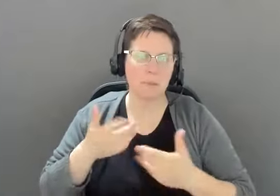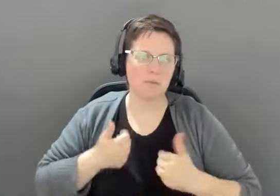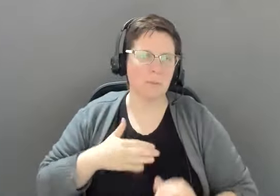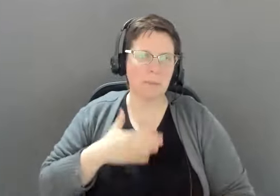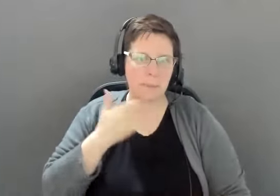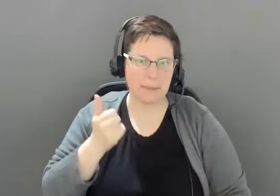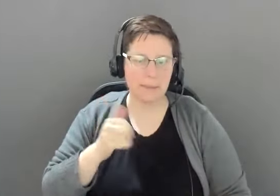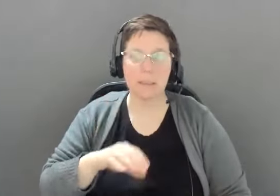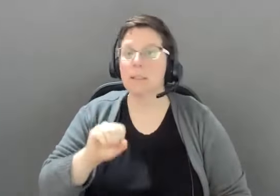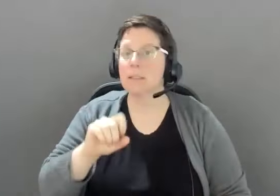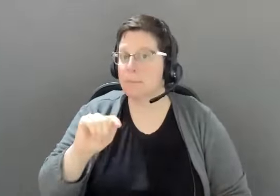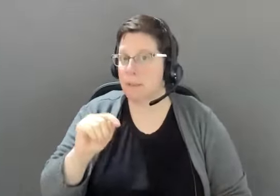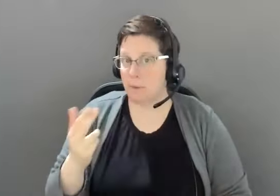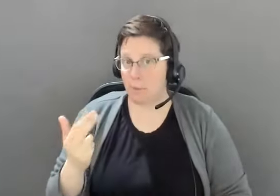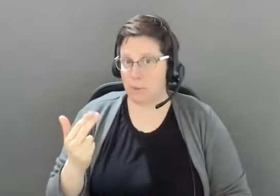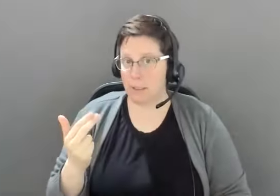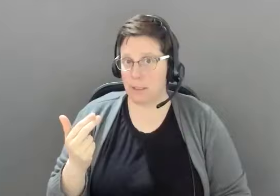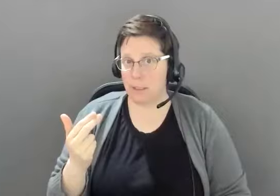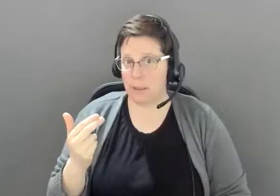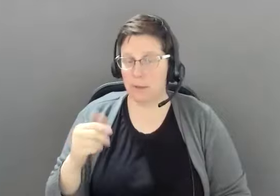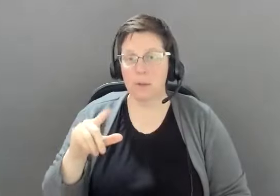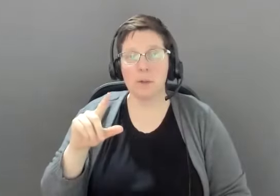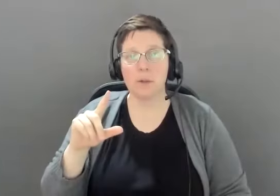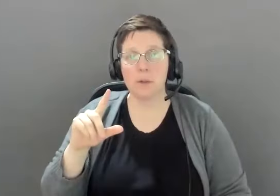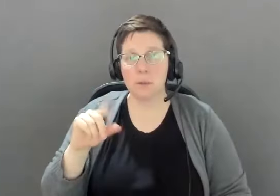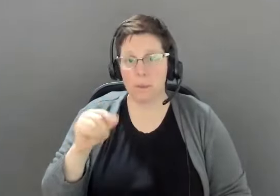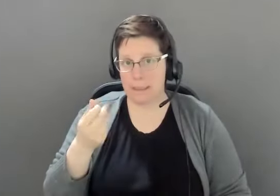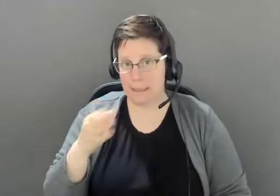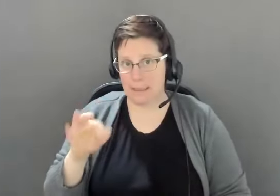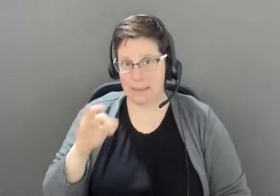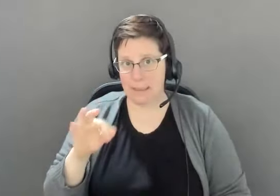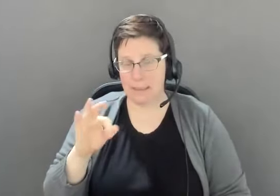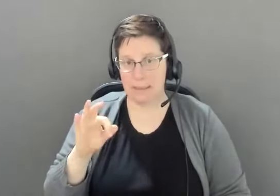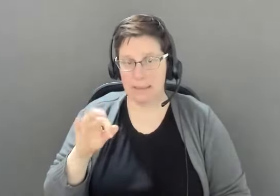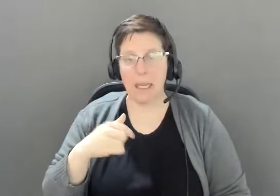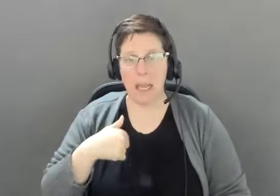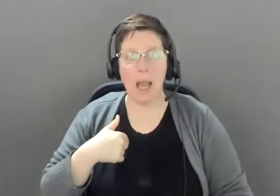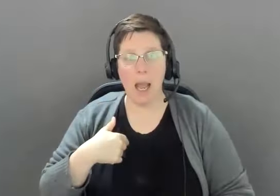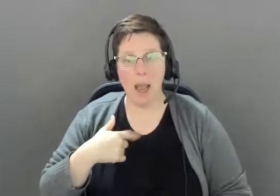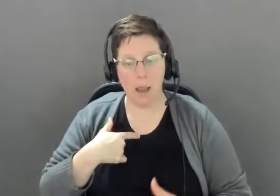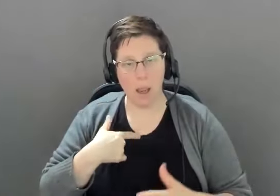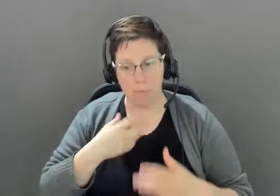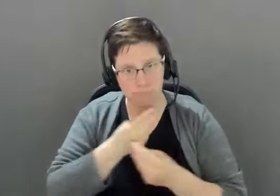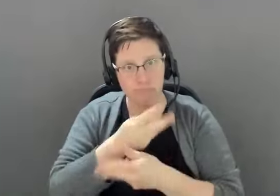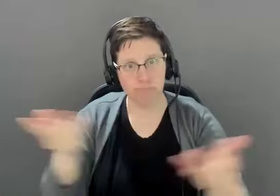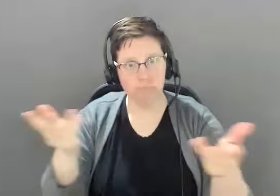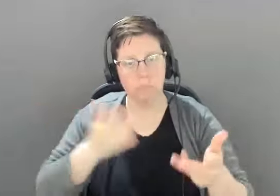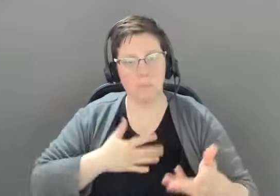September 13th of 2019, I first went public with my story. I filed a